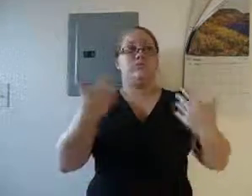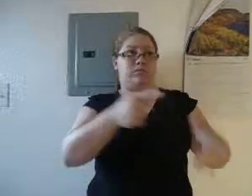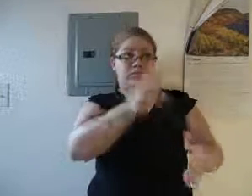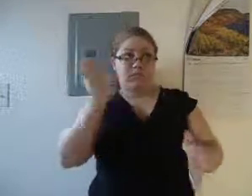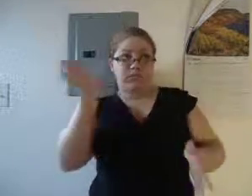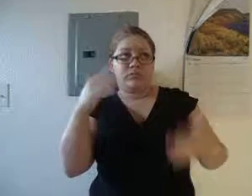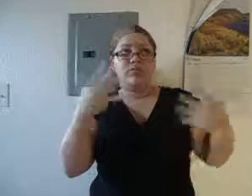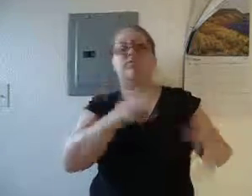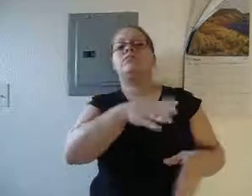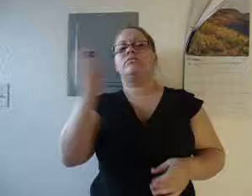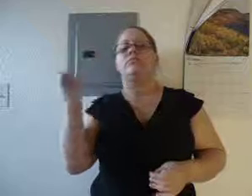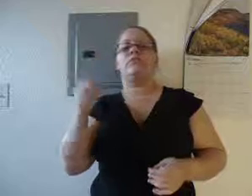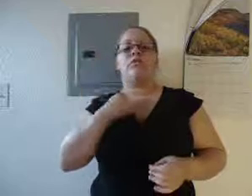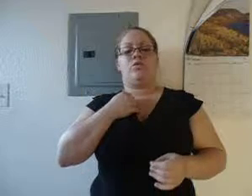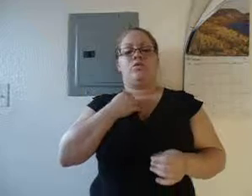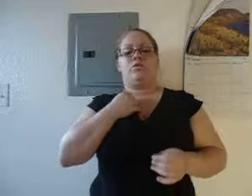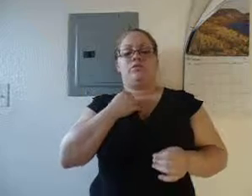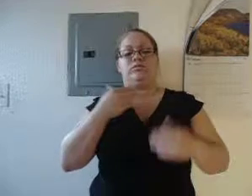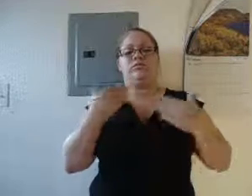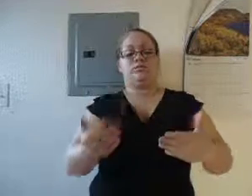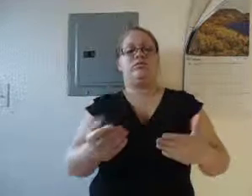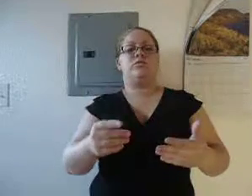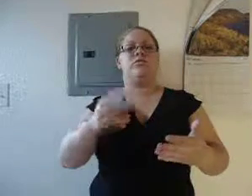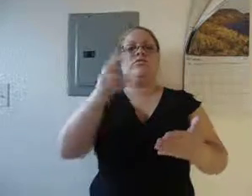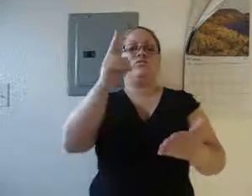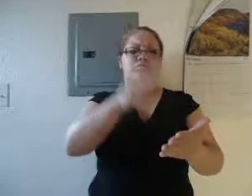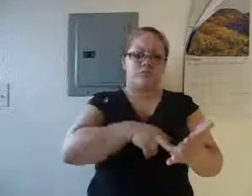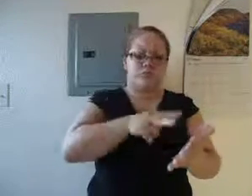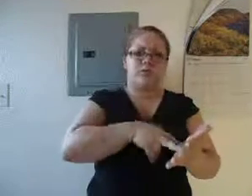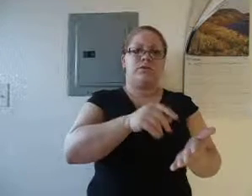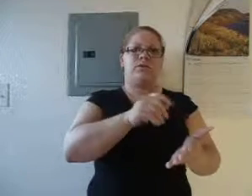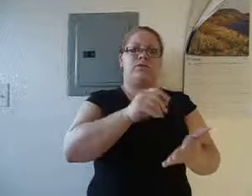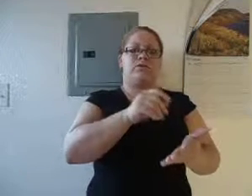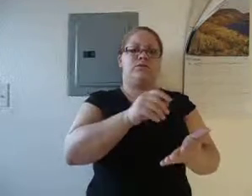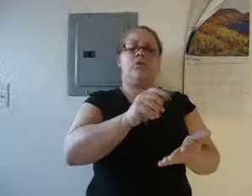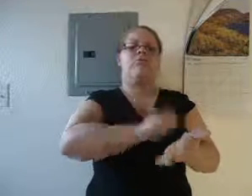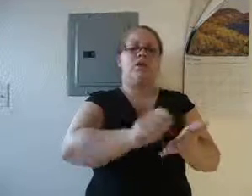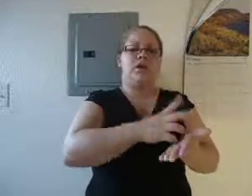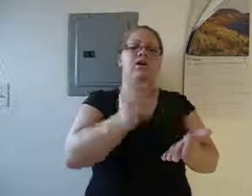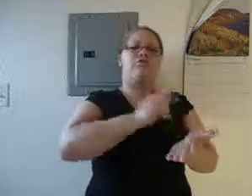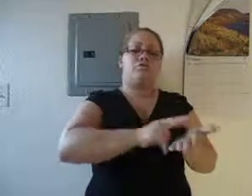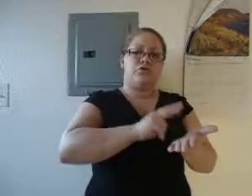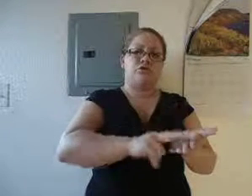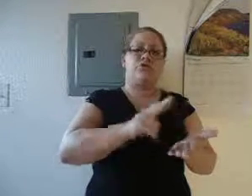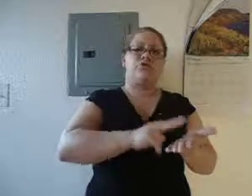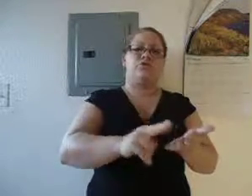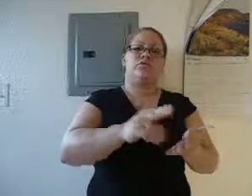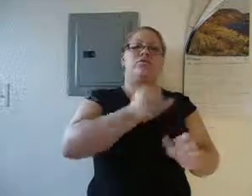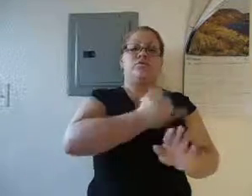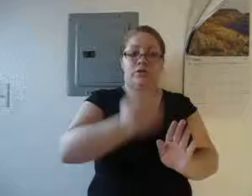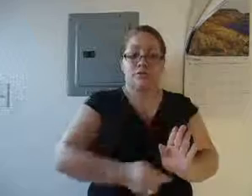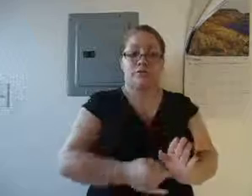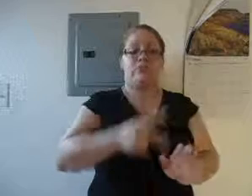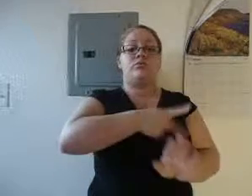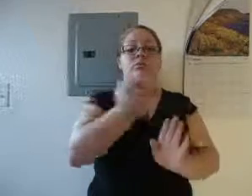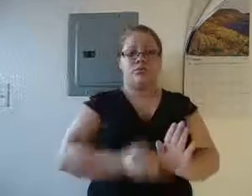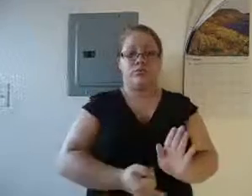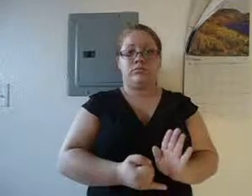then culminated in a short research paper, about a 7 to 10 page research paper. And doing